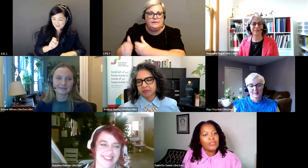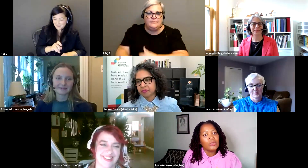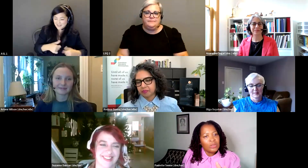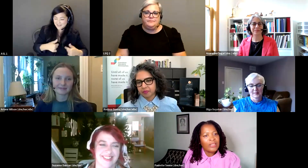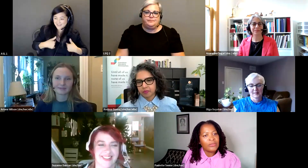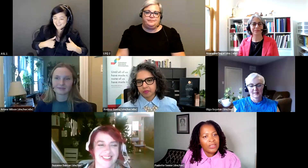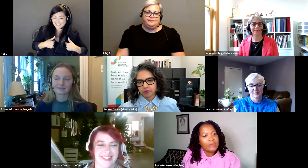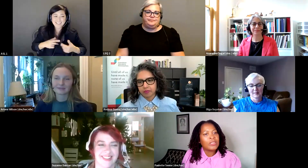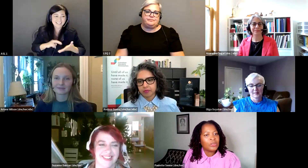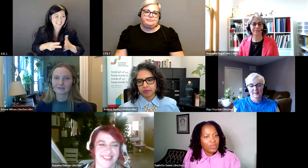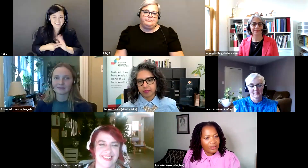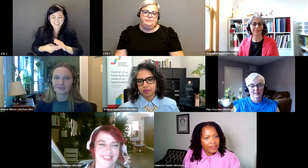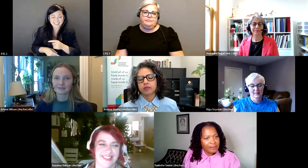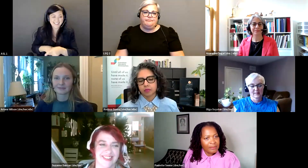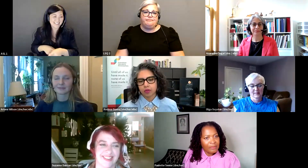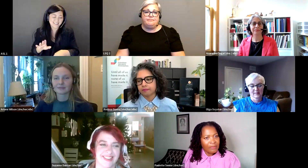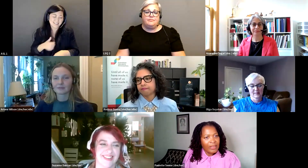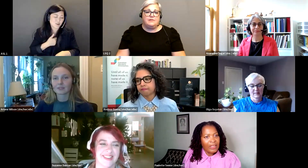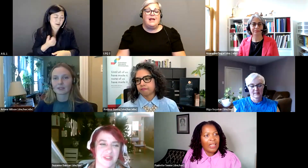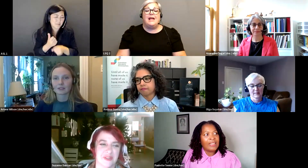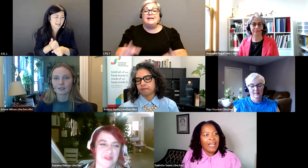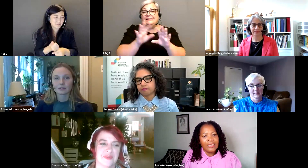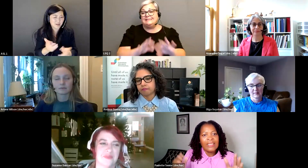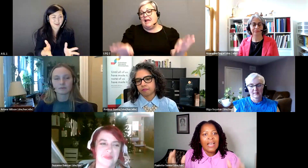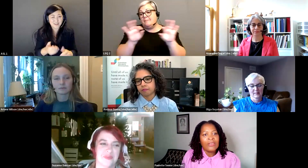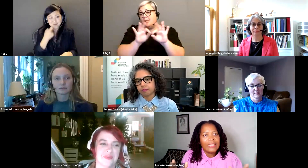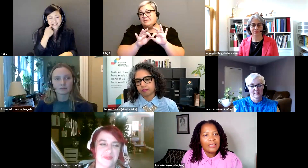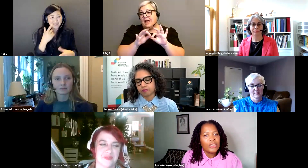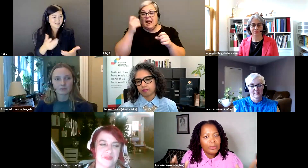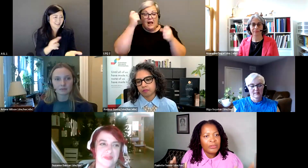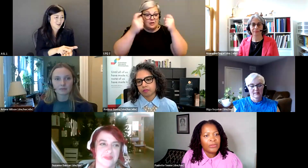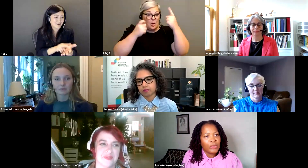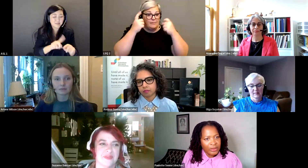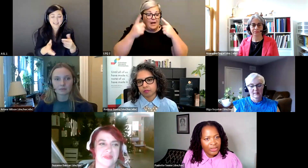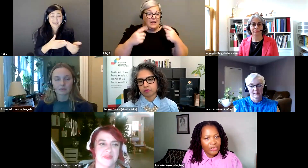understand when you're out front and when you're not, and allow that